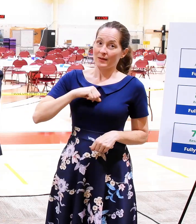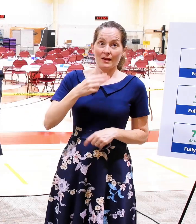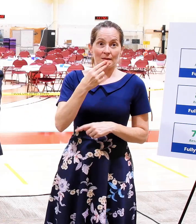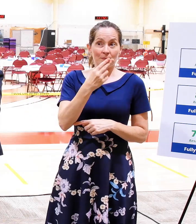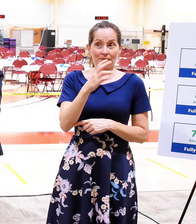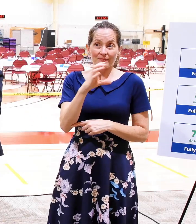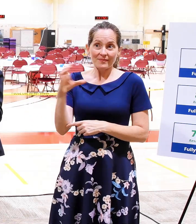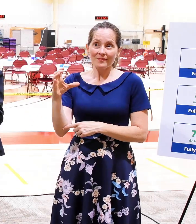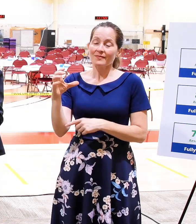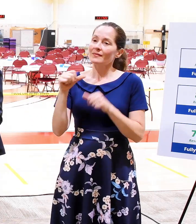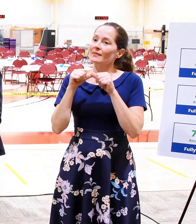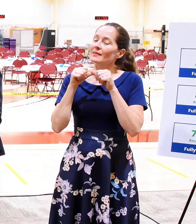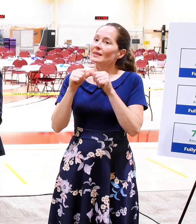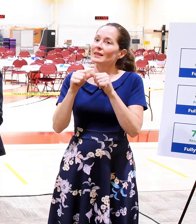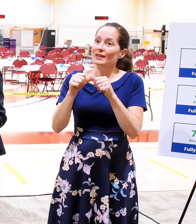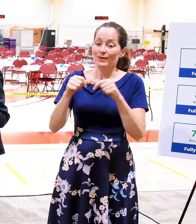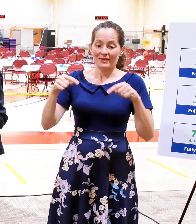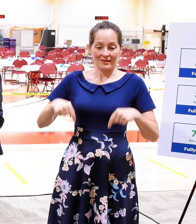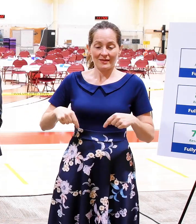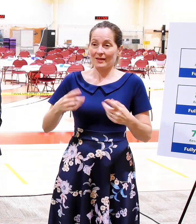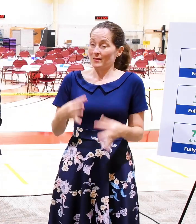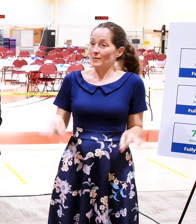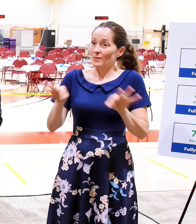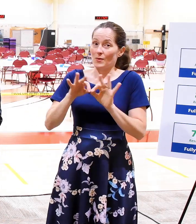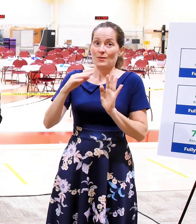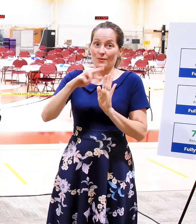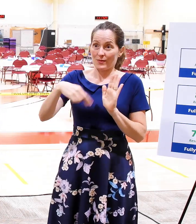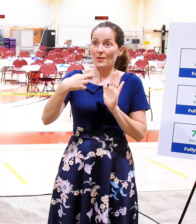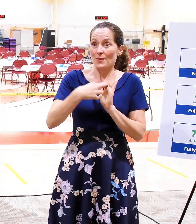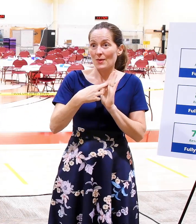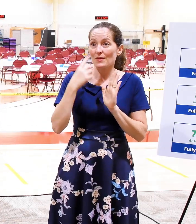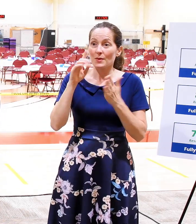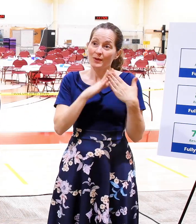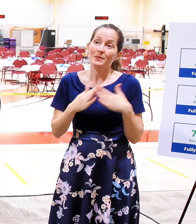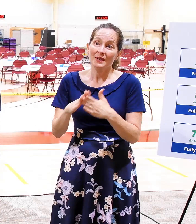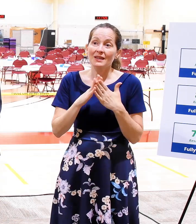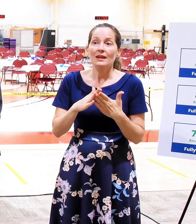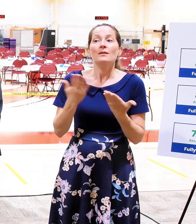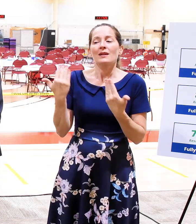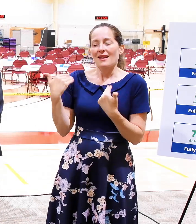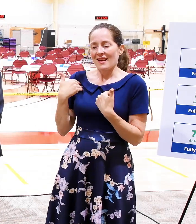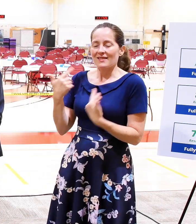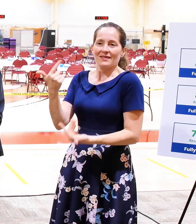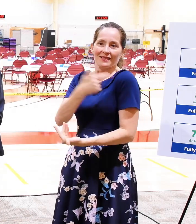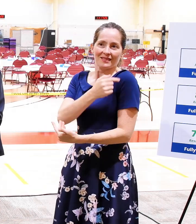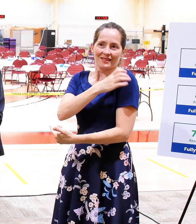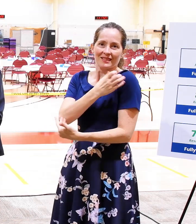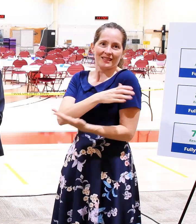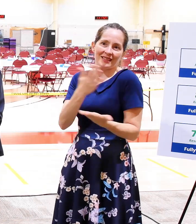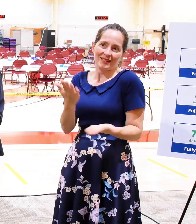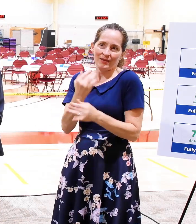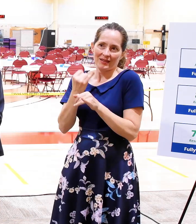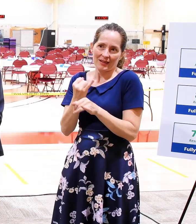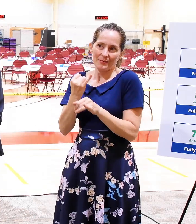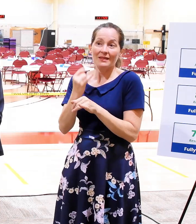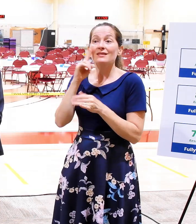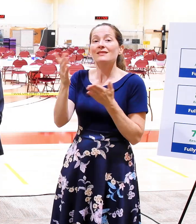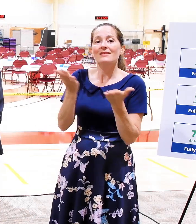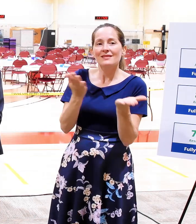critical role in the community with the vaccination clinic on our campus to serve both students and the Howard County